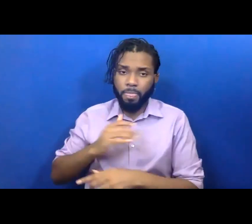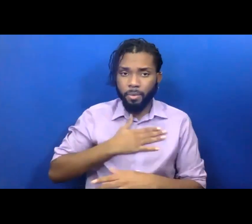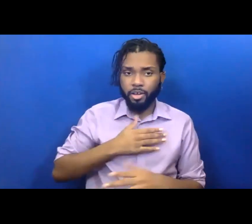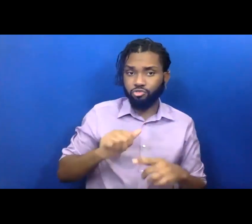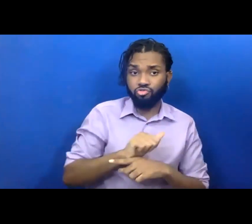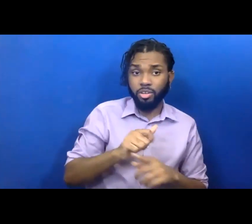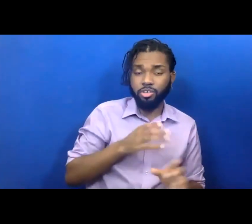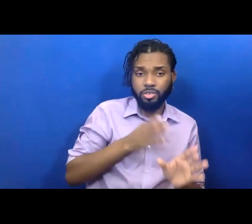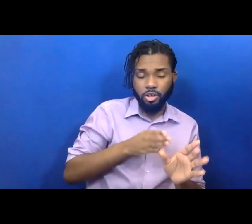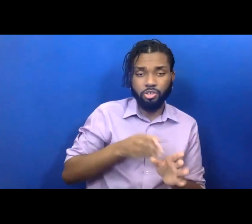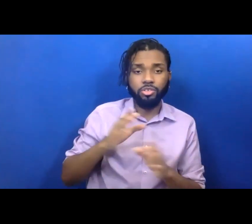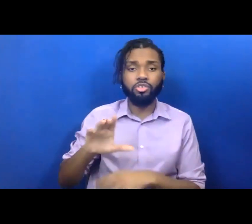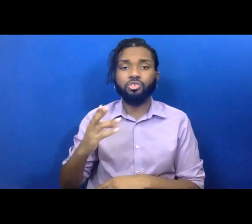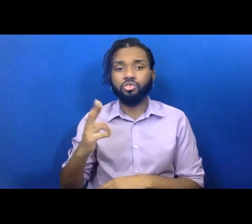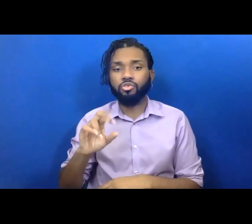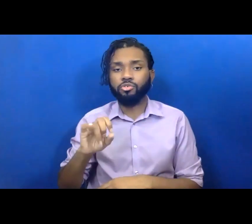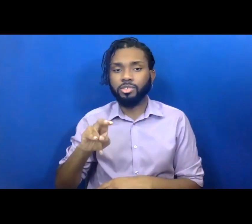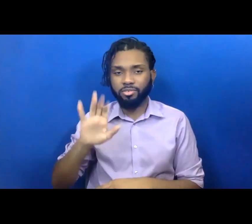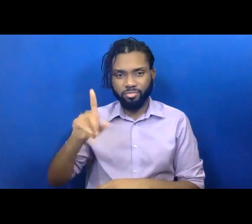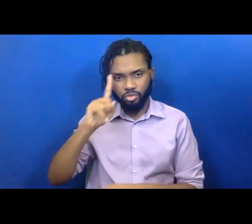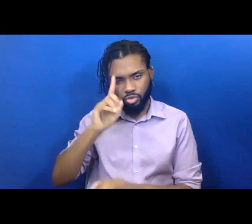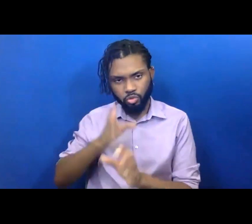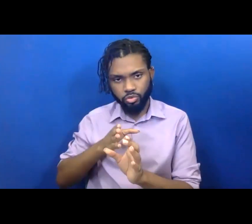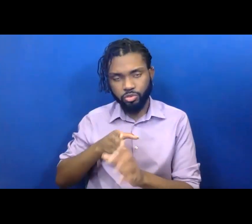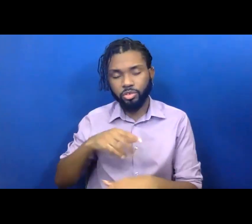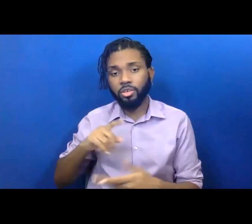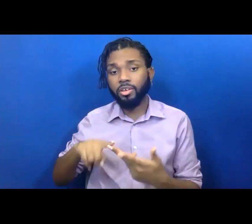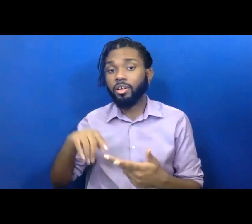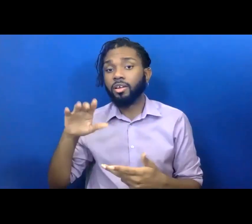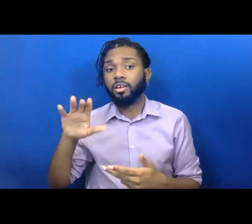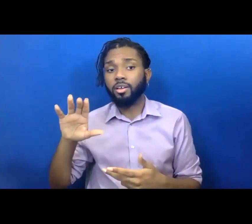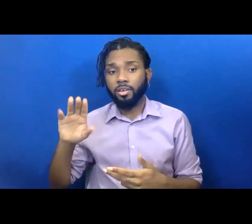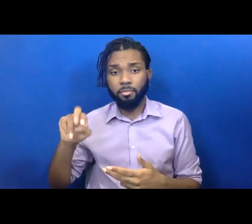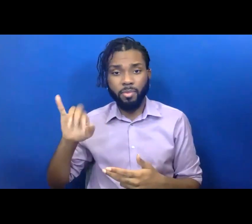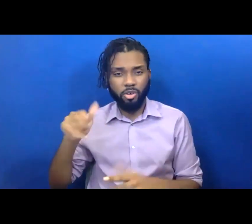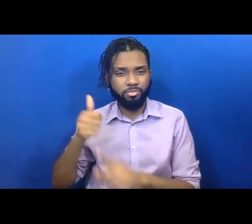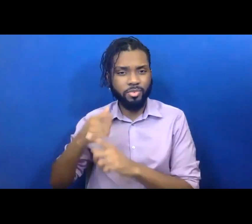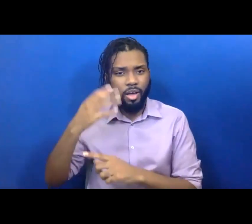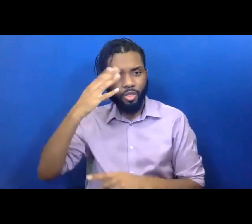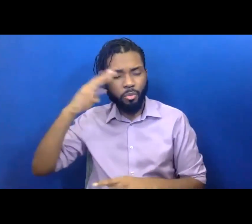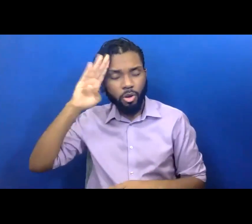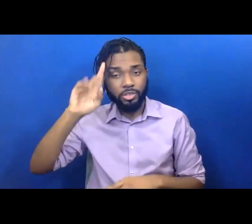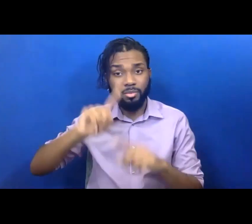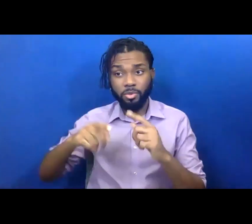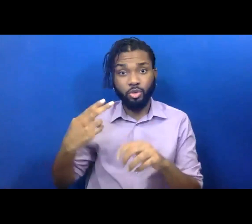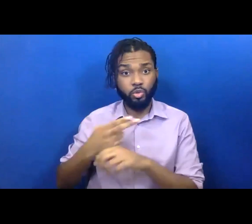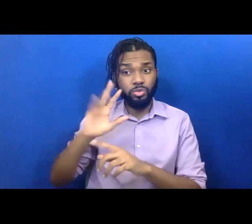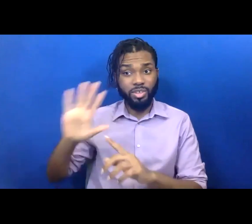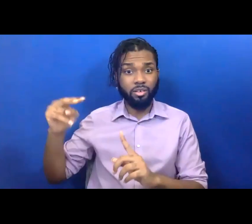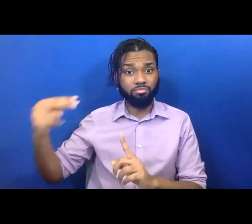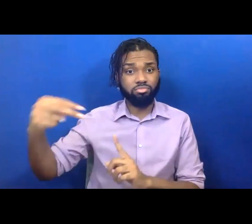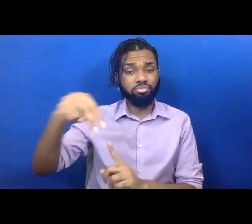psychology, for Christine, it's sociology, and for Mary, it's anthropology. And using that as our conversation, that gave us an